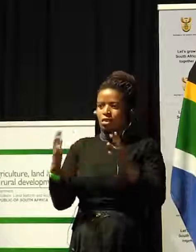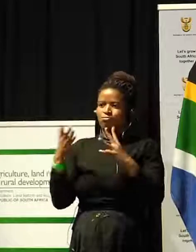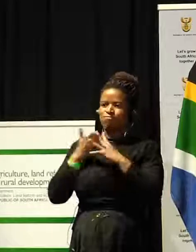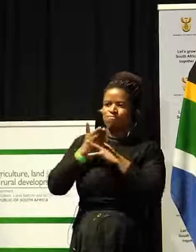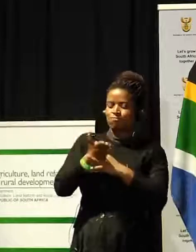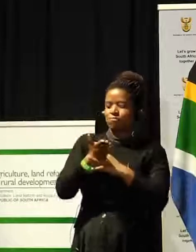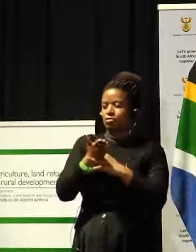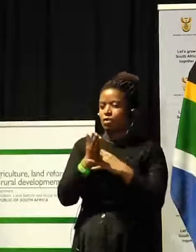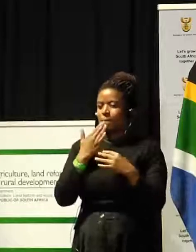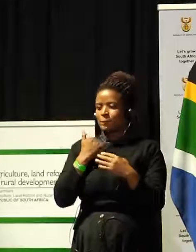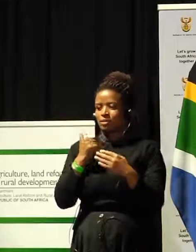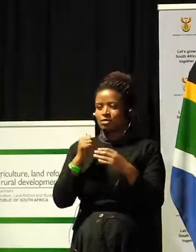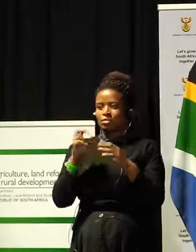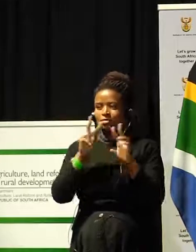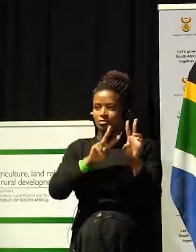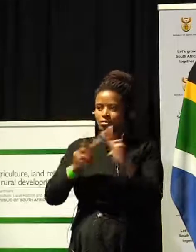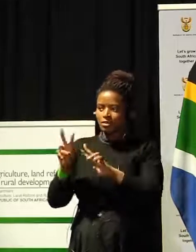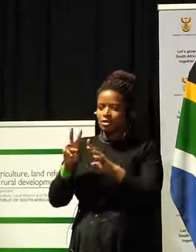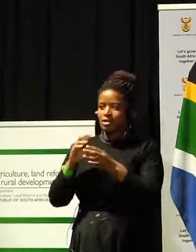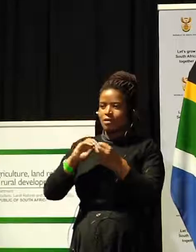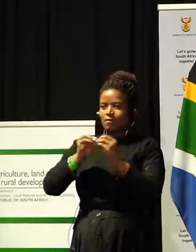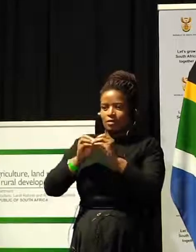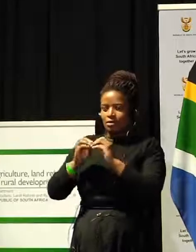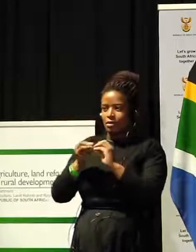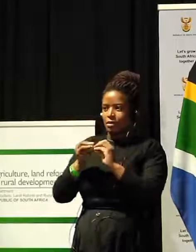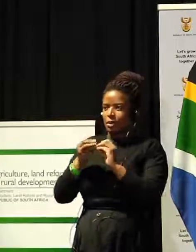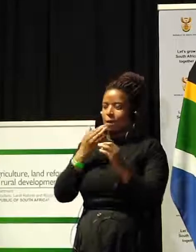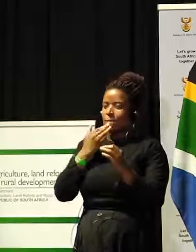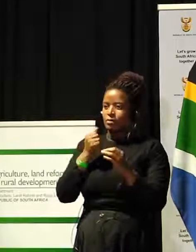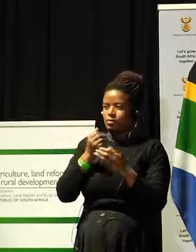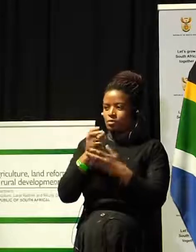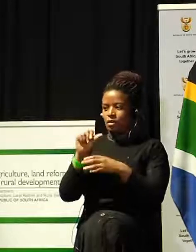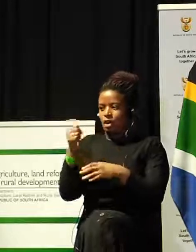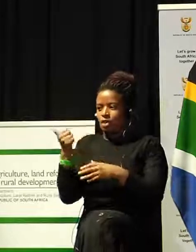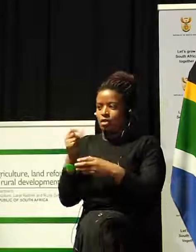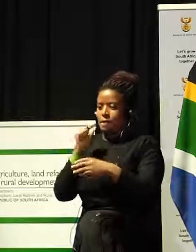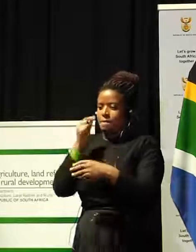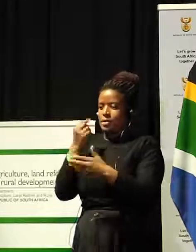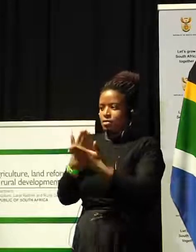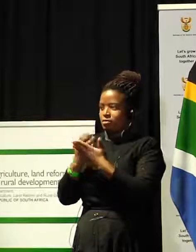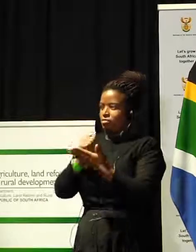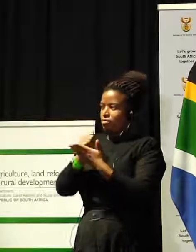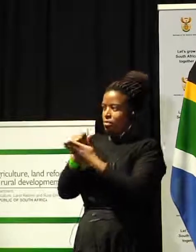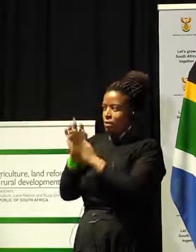But DM Mahlobo is dealing with them. Sorry for the interruptions.